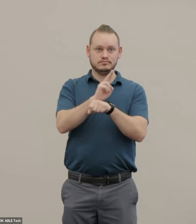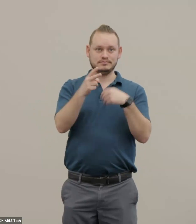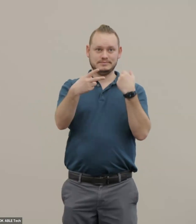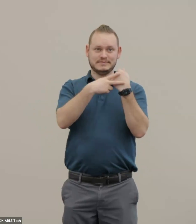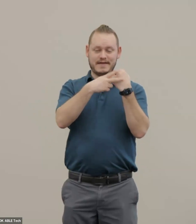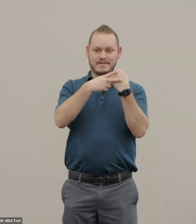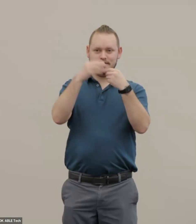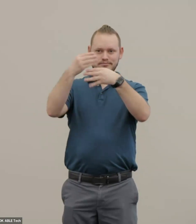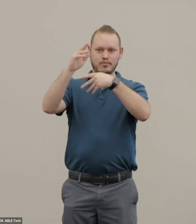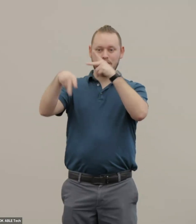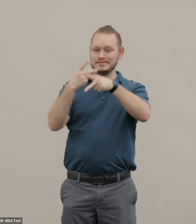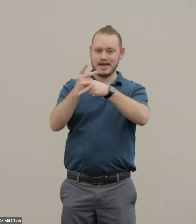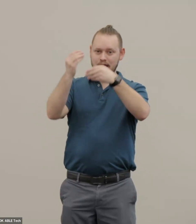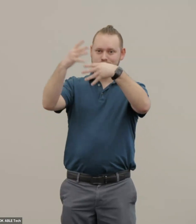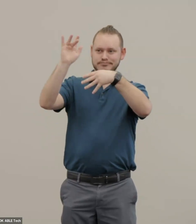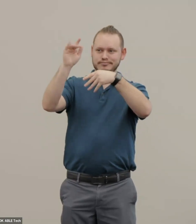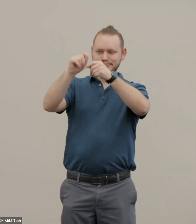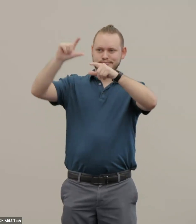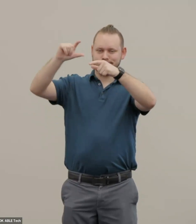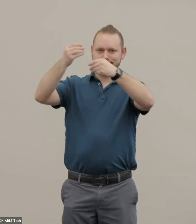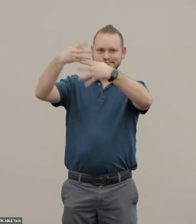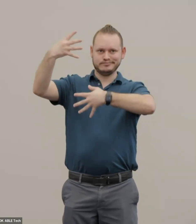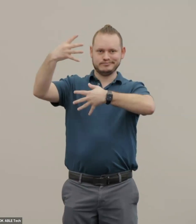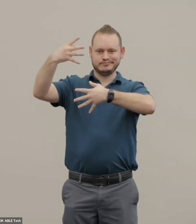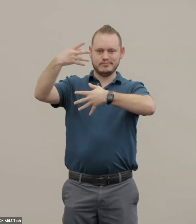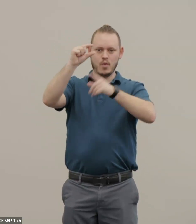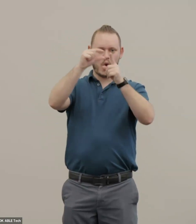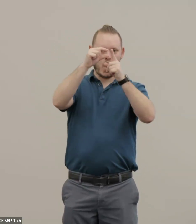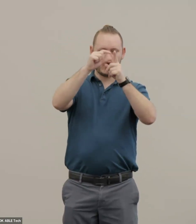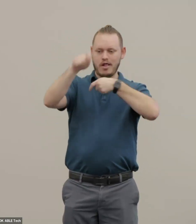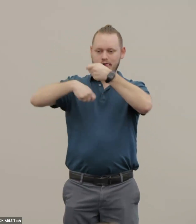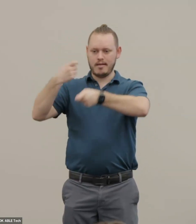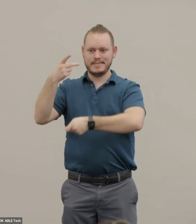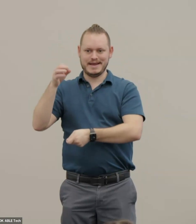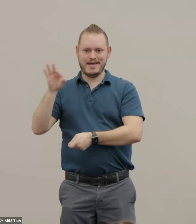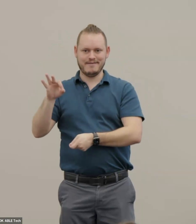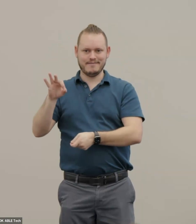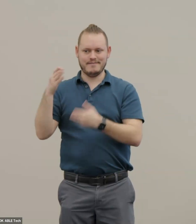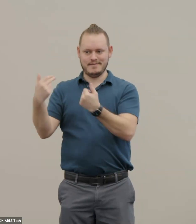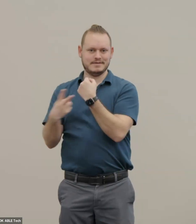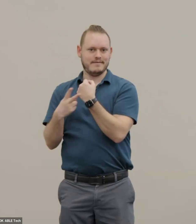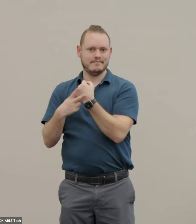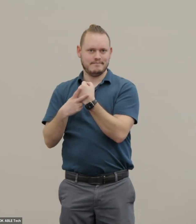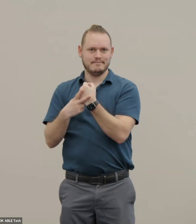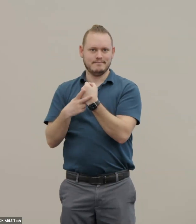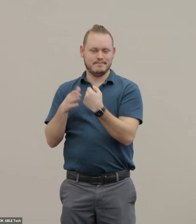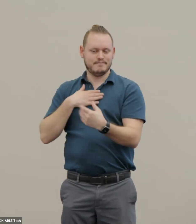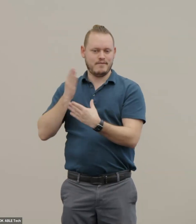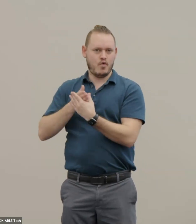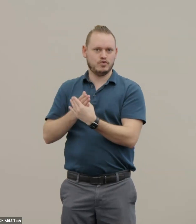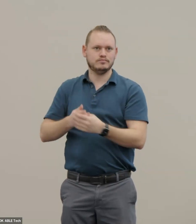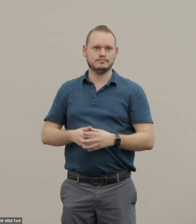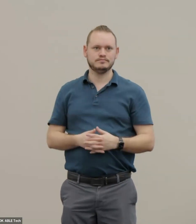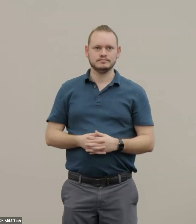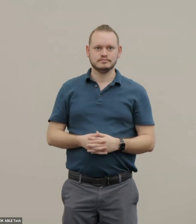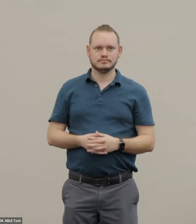Format dropdown right here, I'm going to change that to PDF. And I'm going to go ahead and save that into my folder.